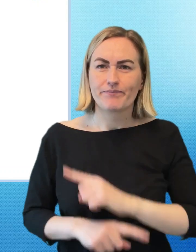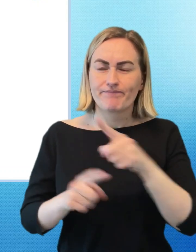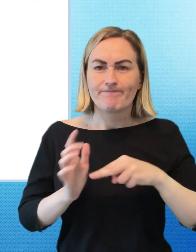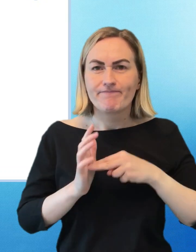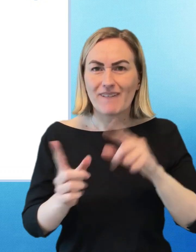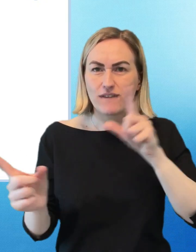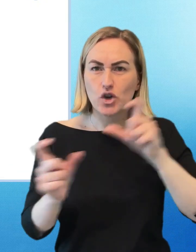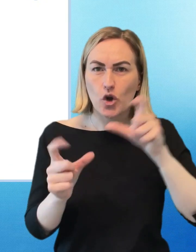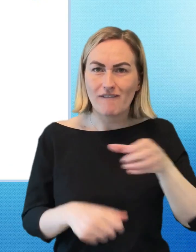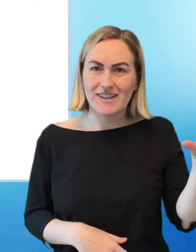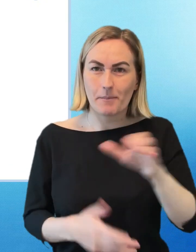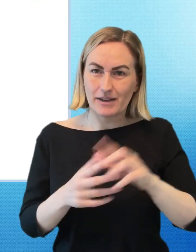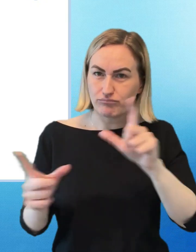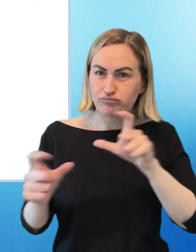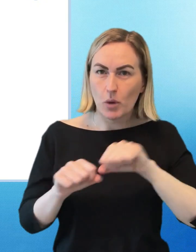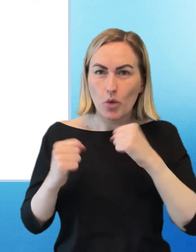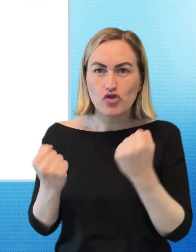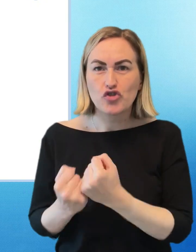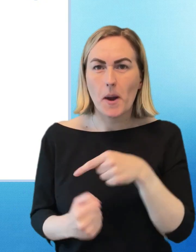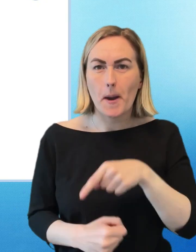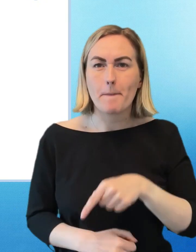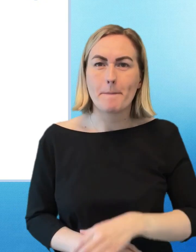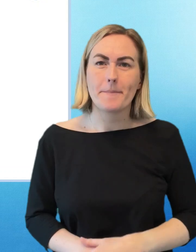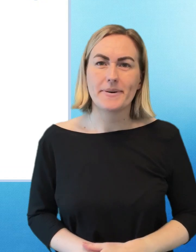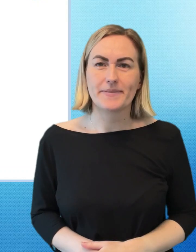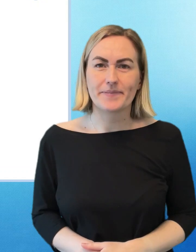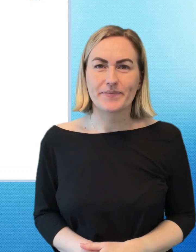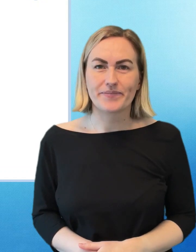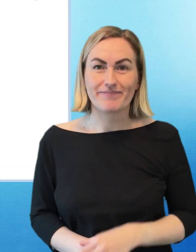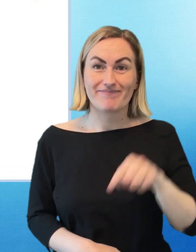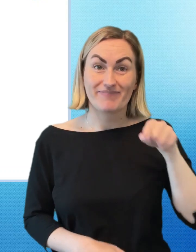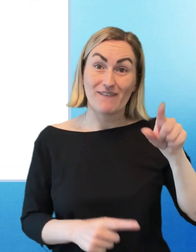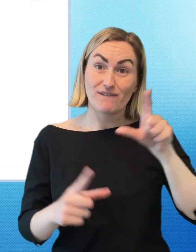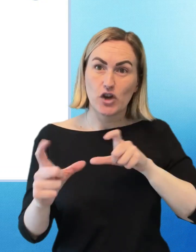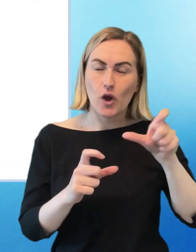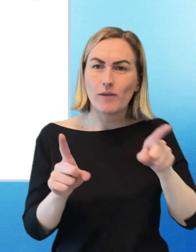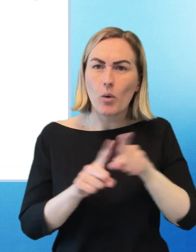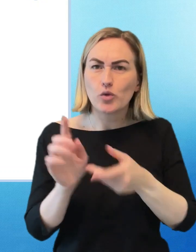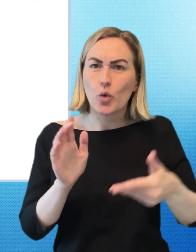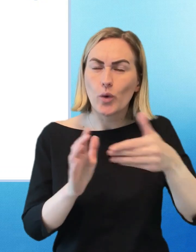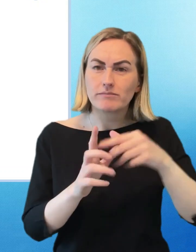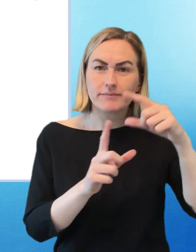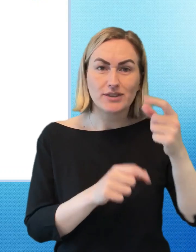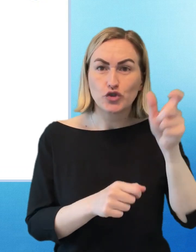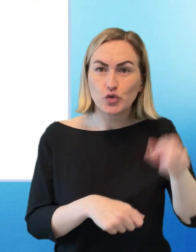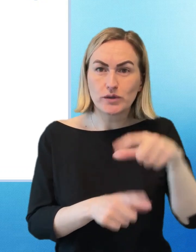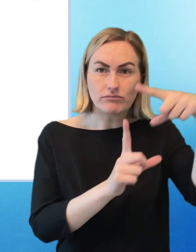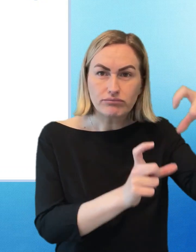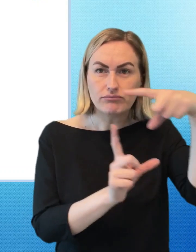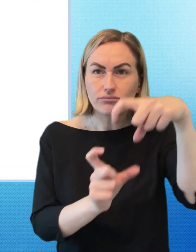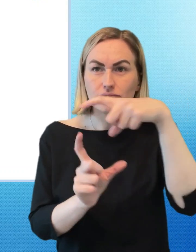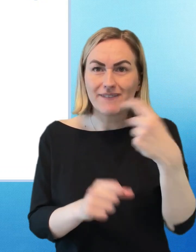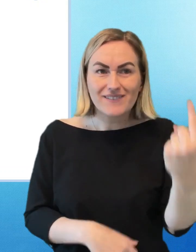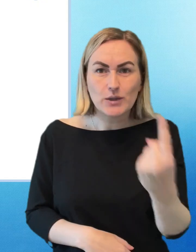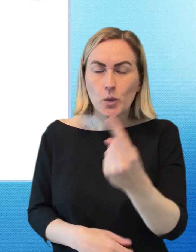organised a photographer to take pictures of our workshops, but that photographer also took individual photographs of the students that they could use